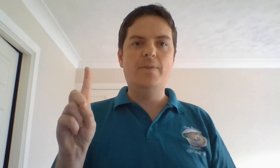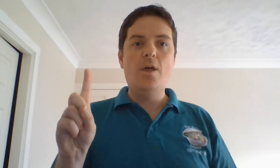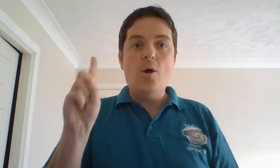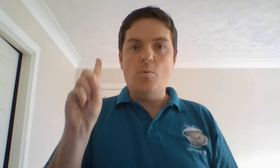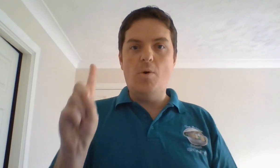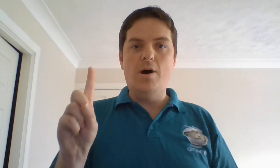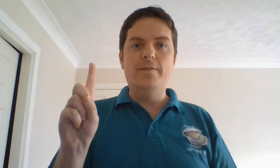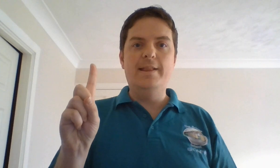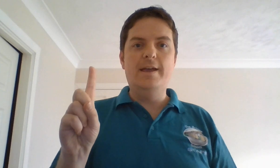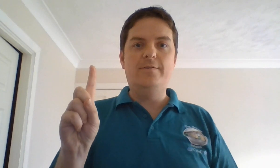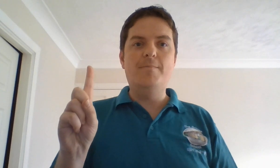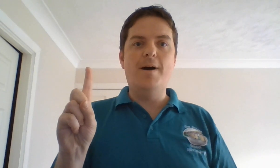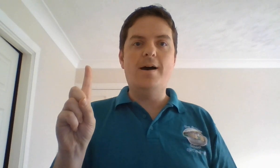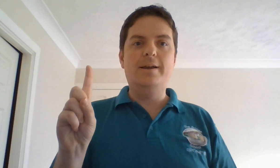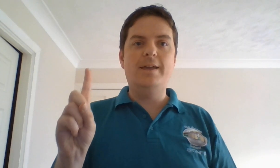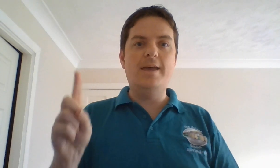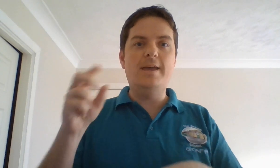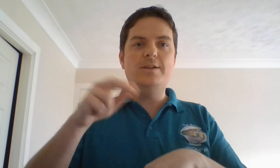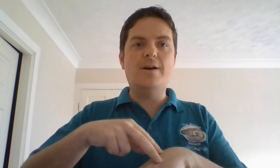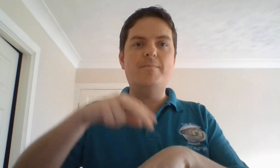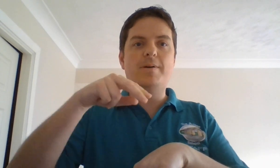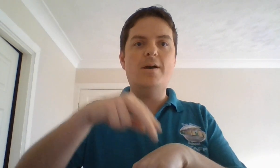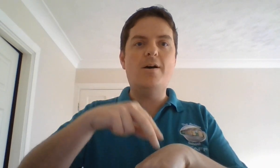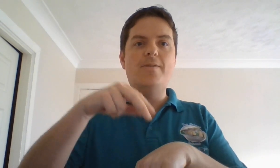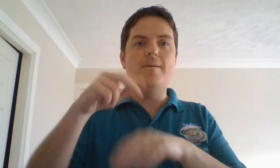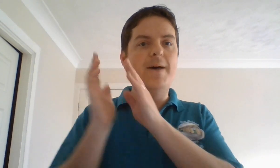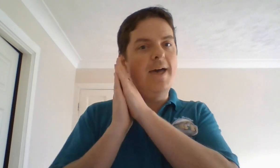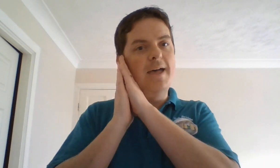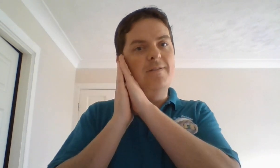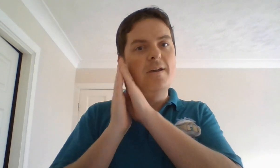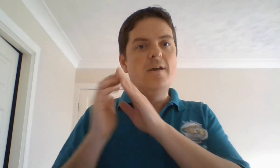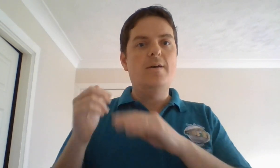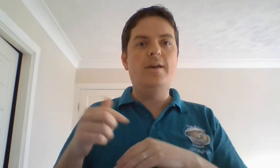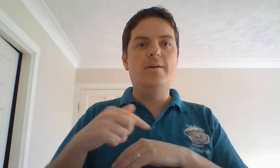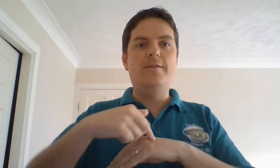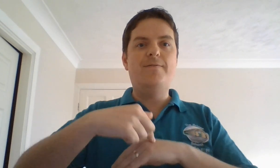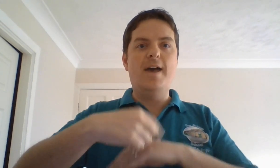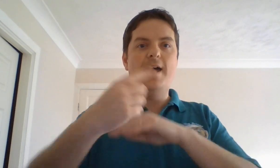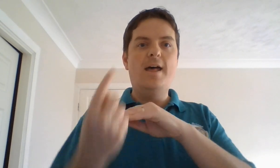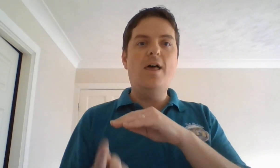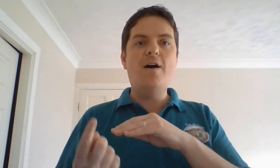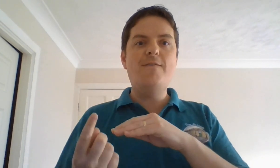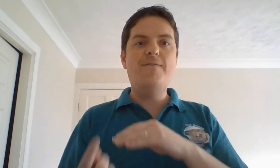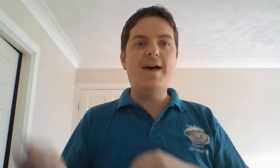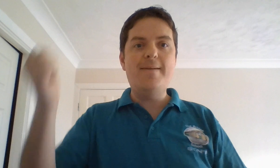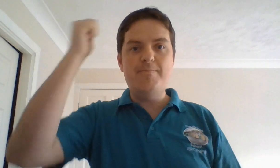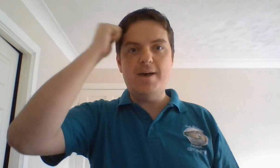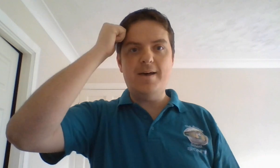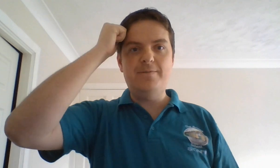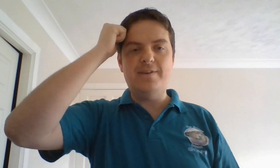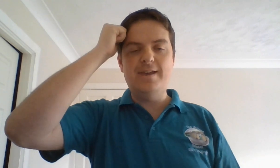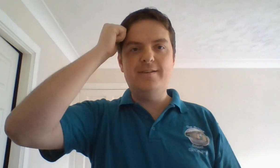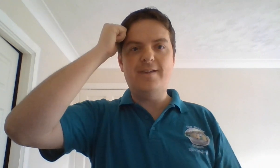One little monkey jumping on the bed. One off and bumped his